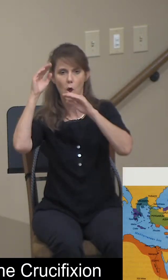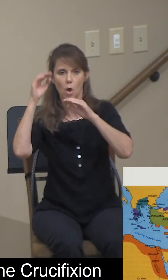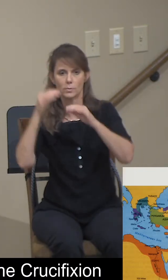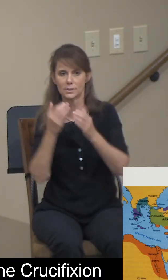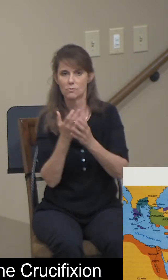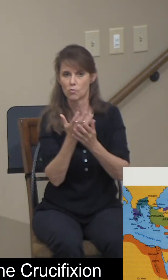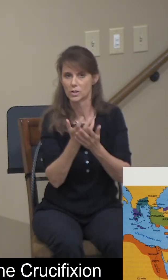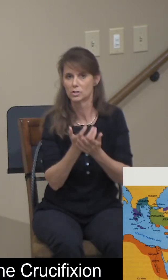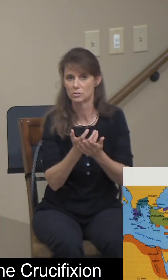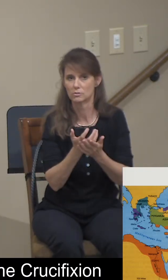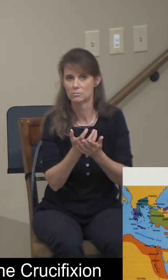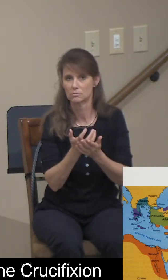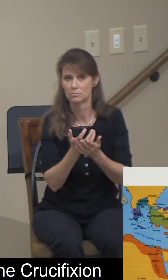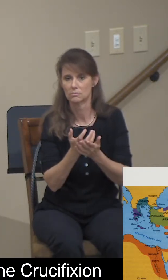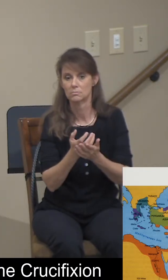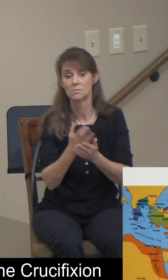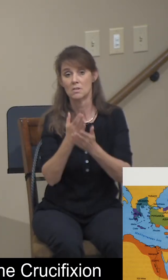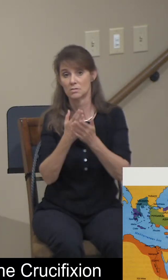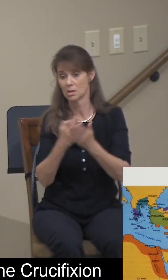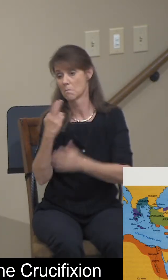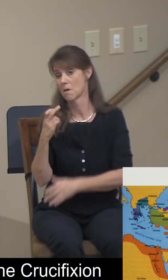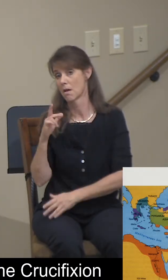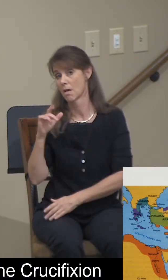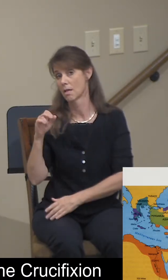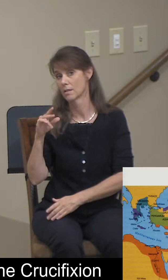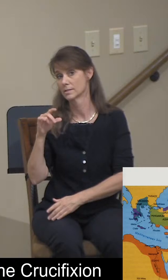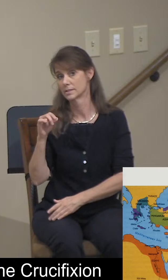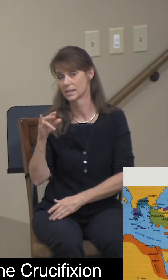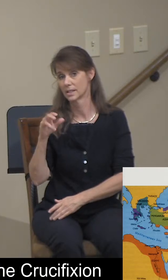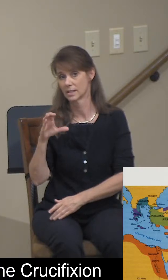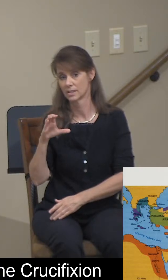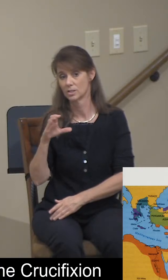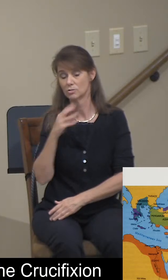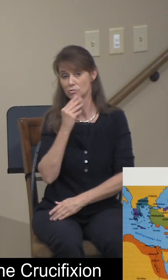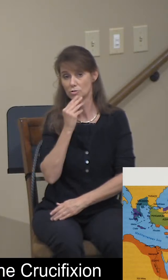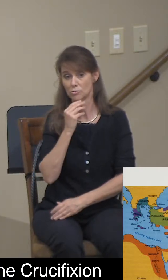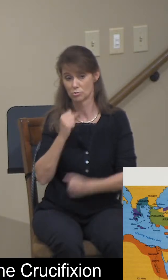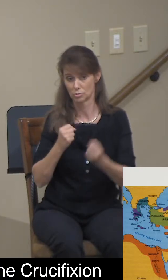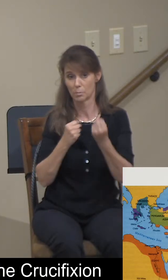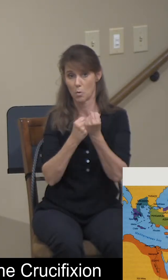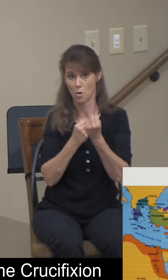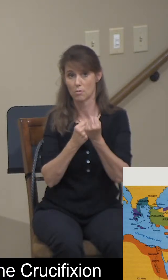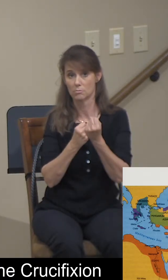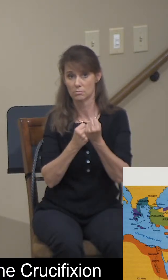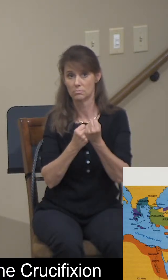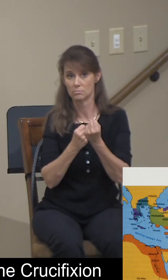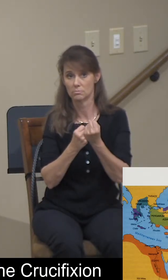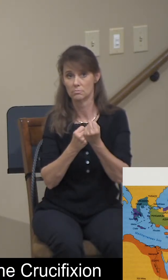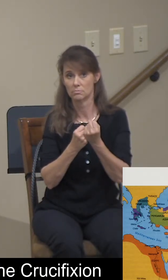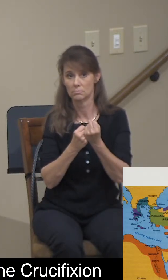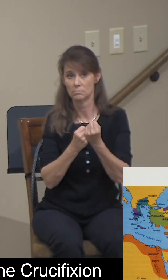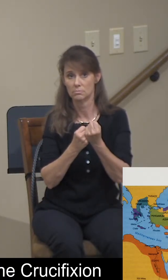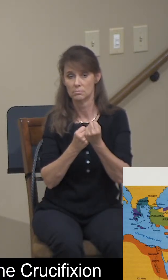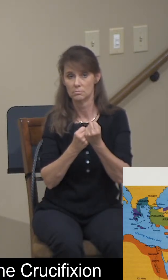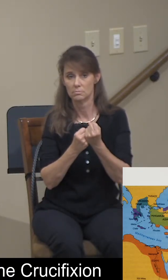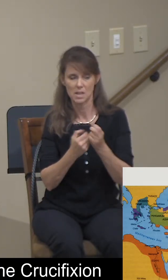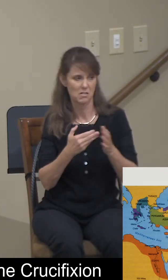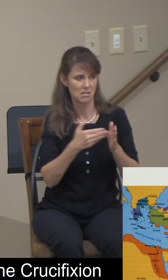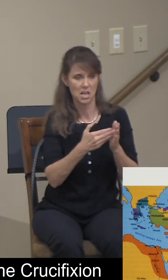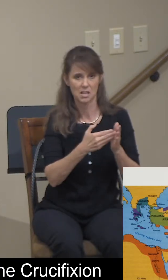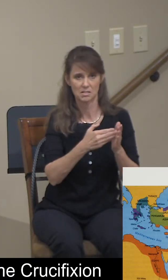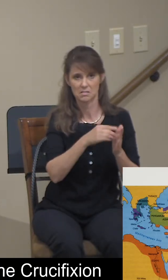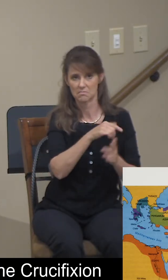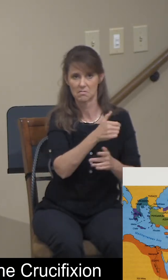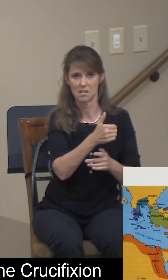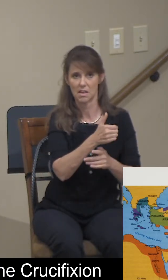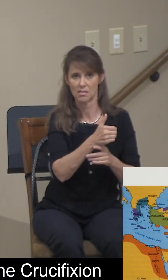of Hellenized Jews that support the merger of these traditions in some ways that are totally antithetical to the law.